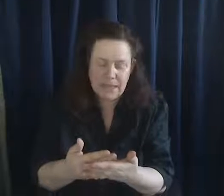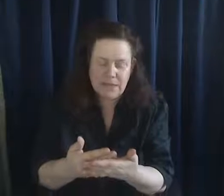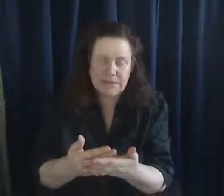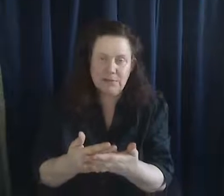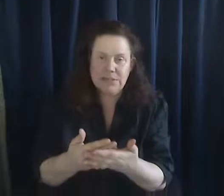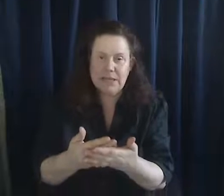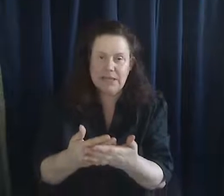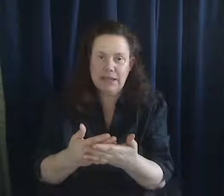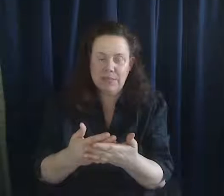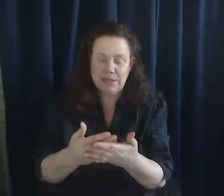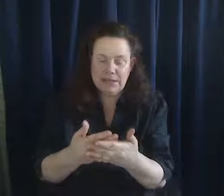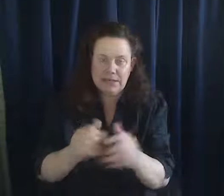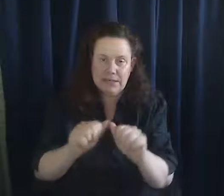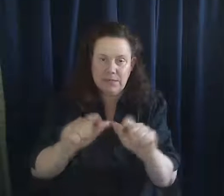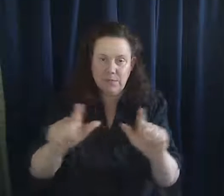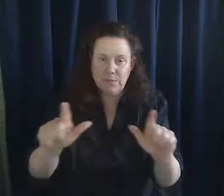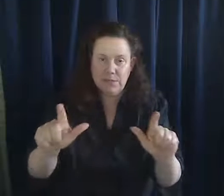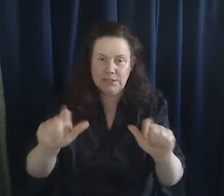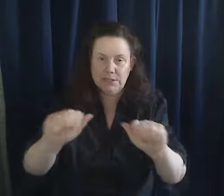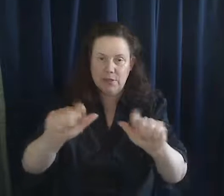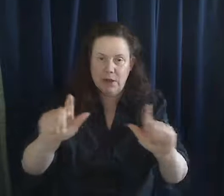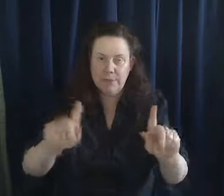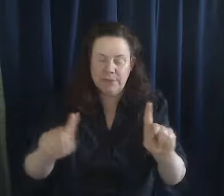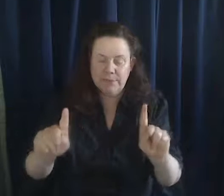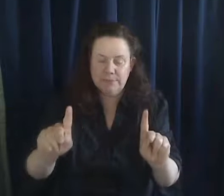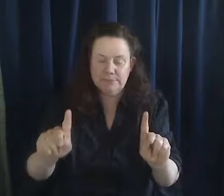As I was signing, I realized that it went right into all people.